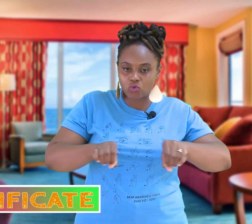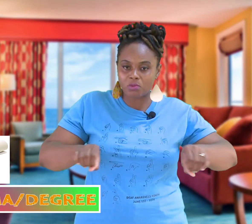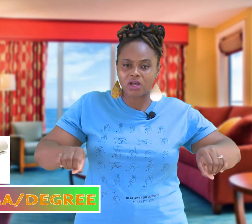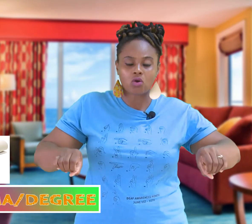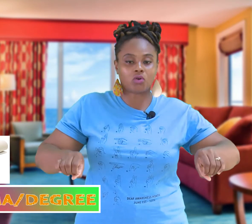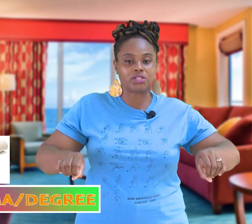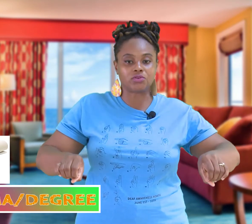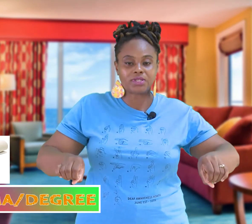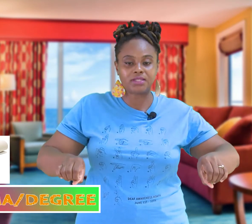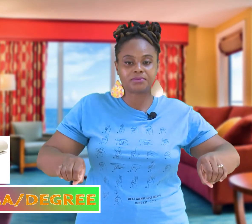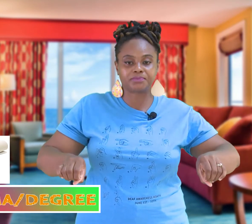diploma or degree,